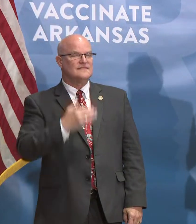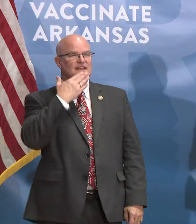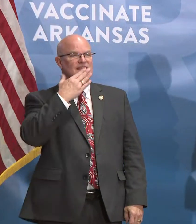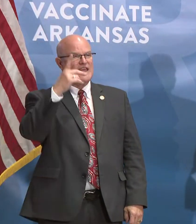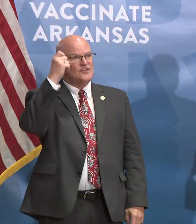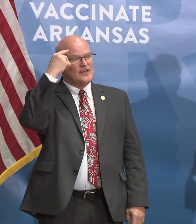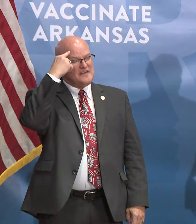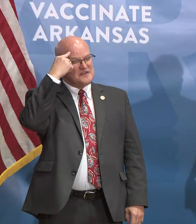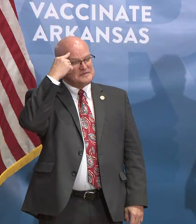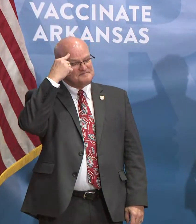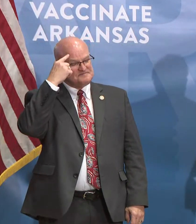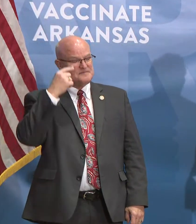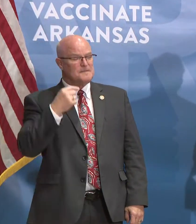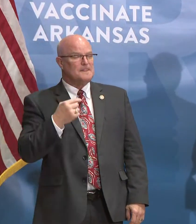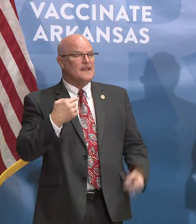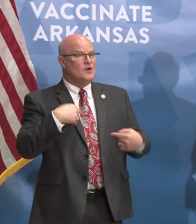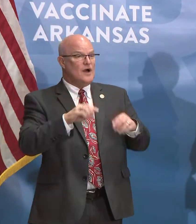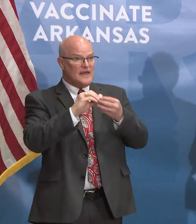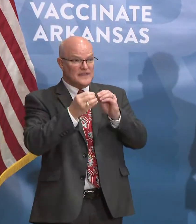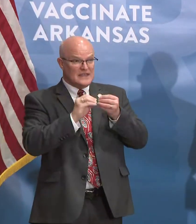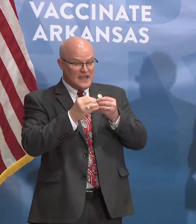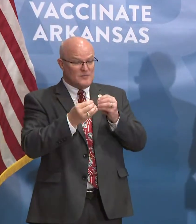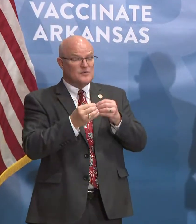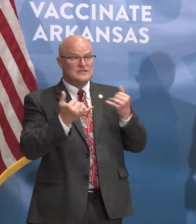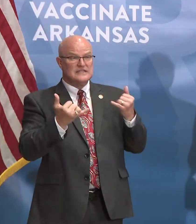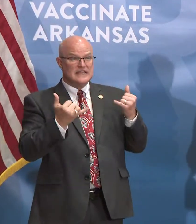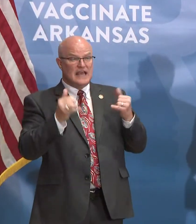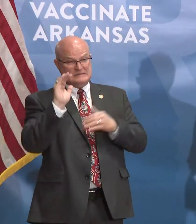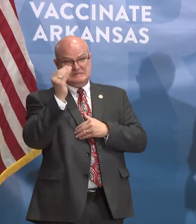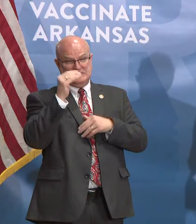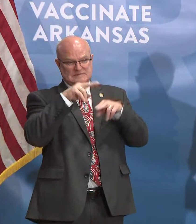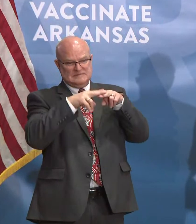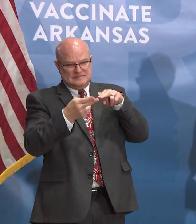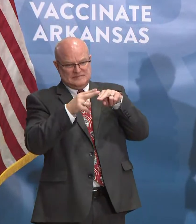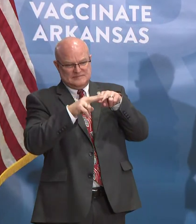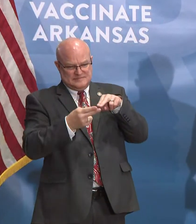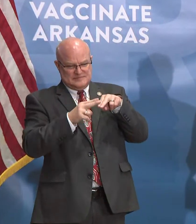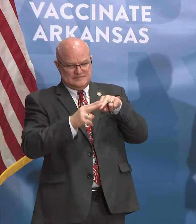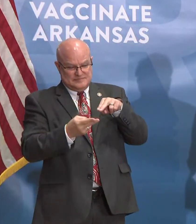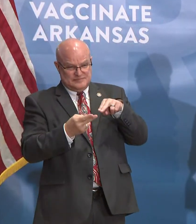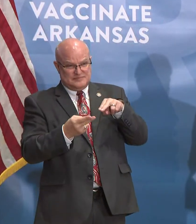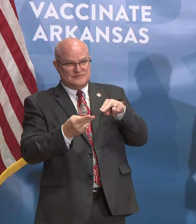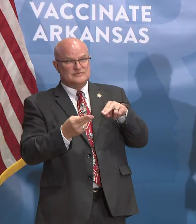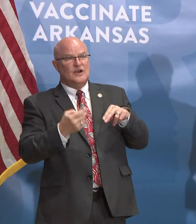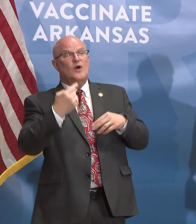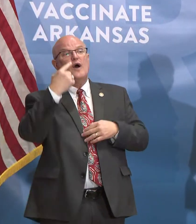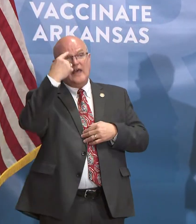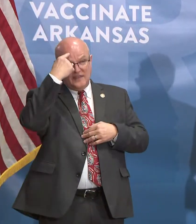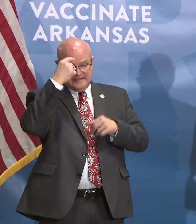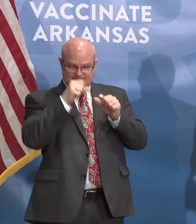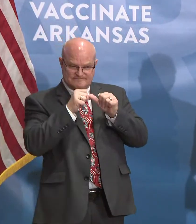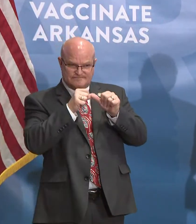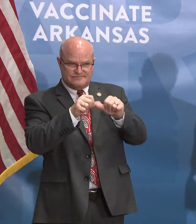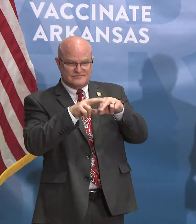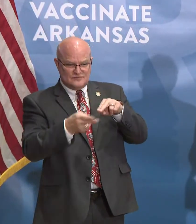Thank you, Governor. While the numbers are apparently decreasing at this time, and I think we do think that they'll continue to decrease, we need to